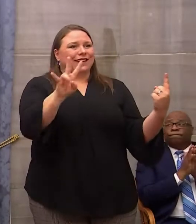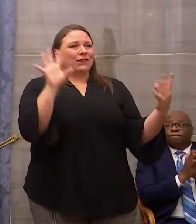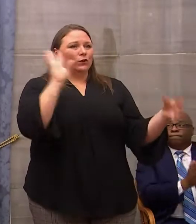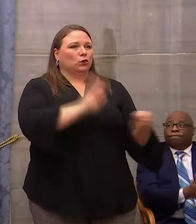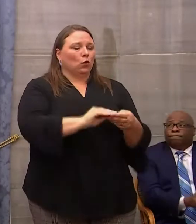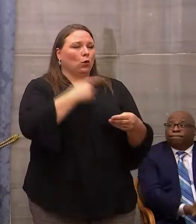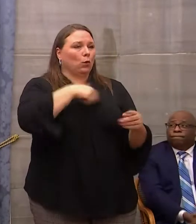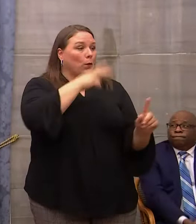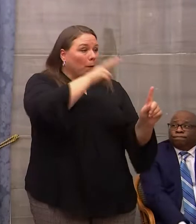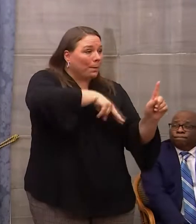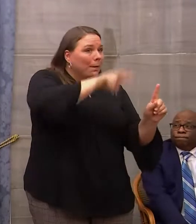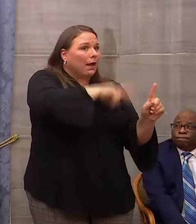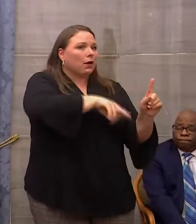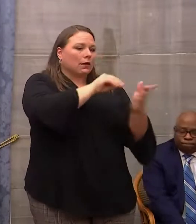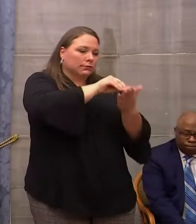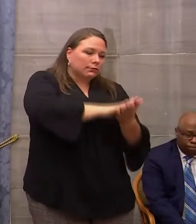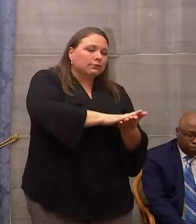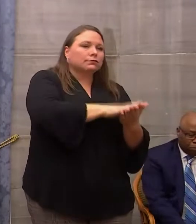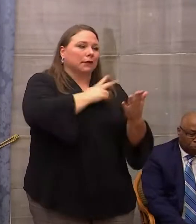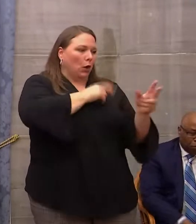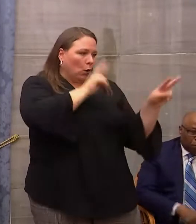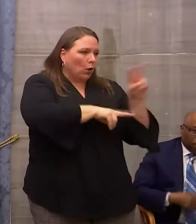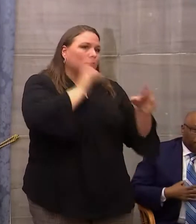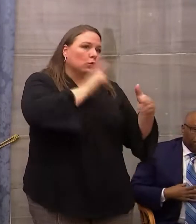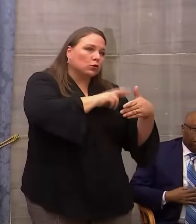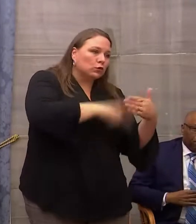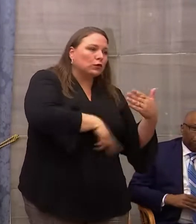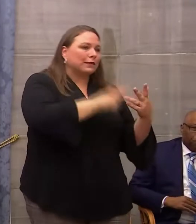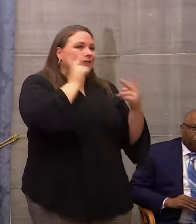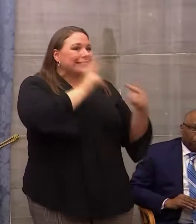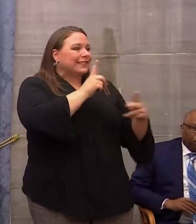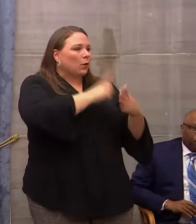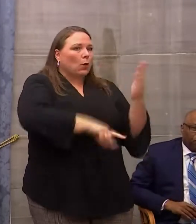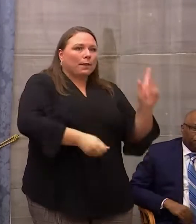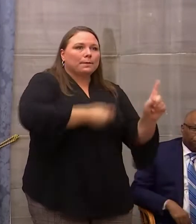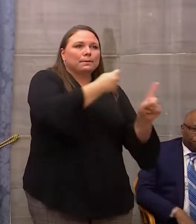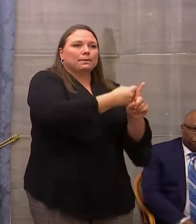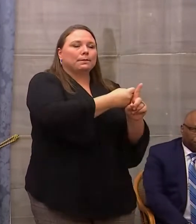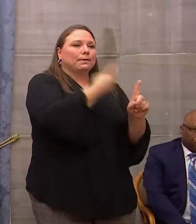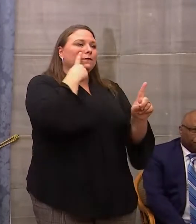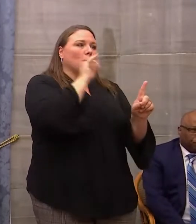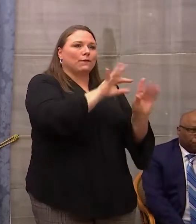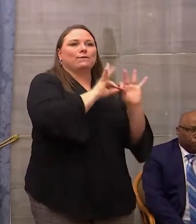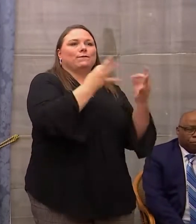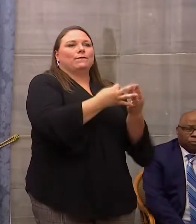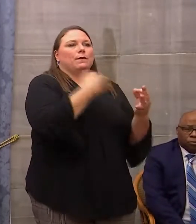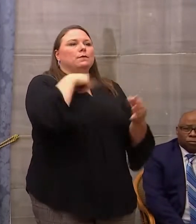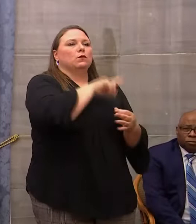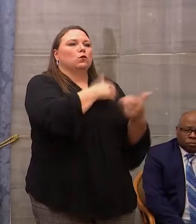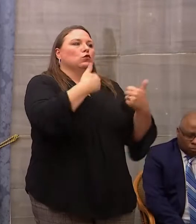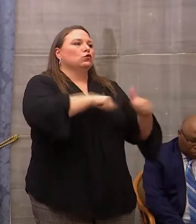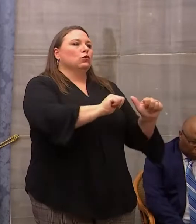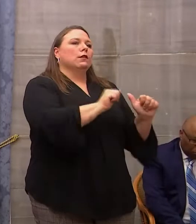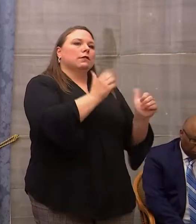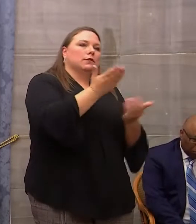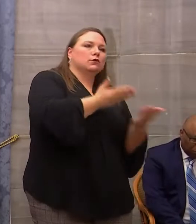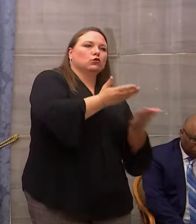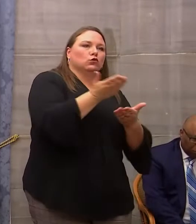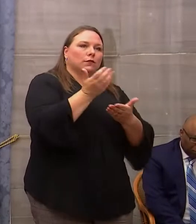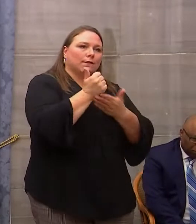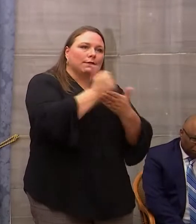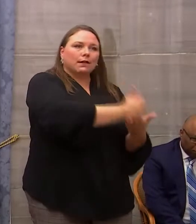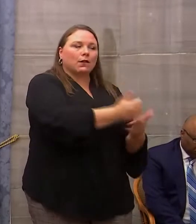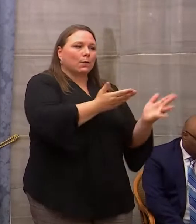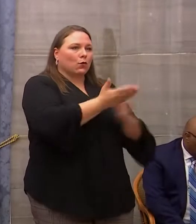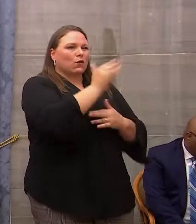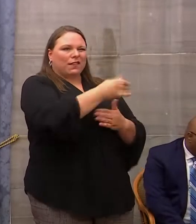specifically monitoring and tracking and looking for outcomes and seeing what the impact is on the families that we're trying to serve